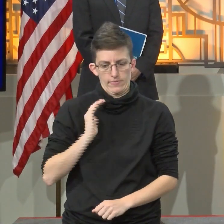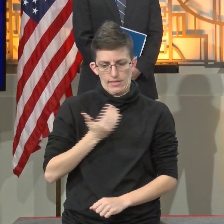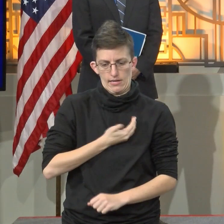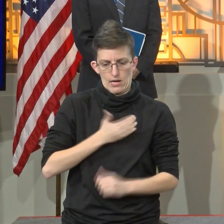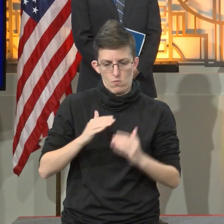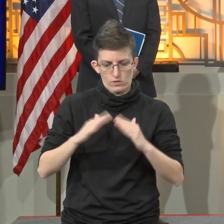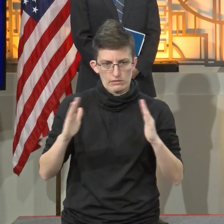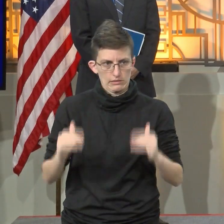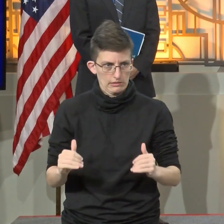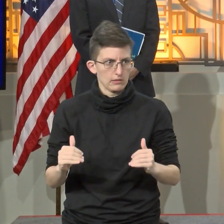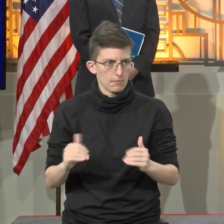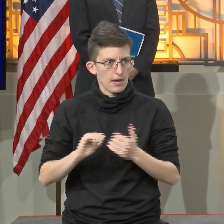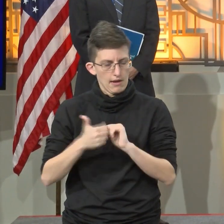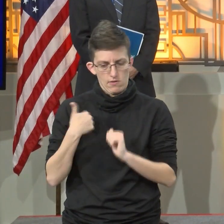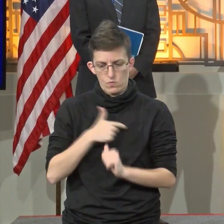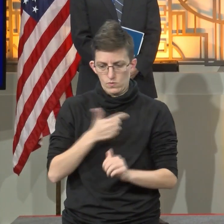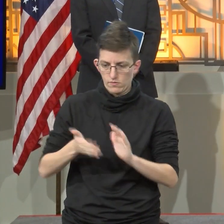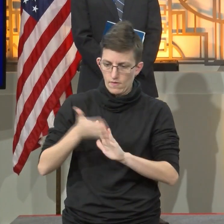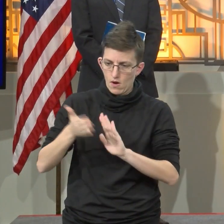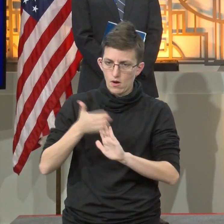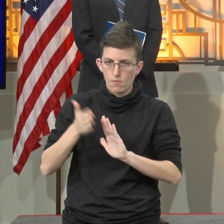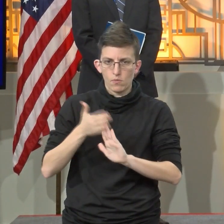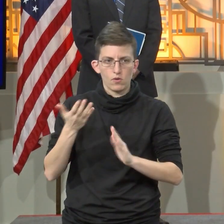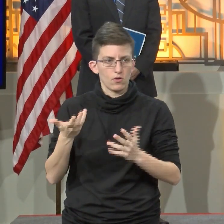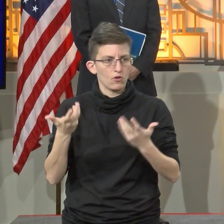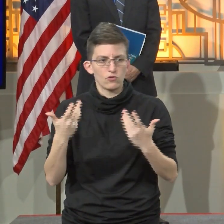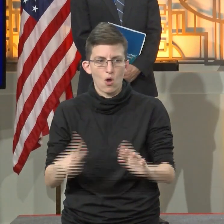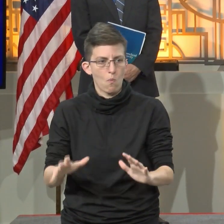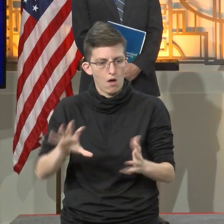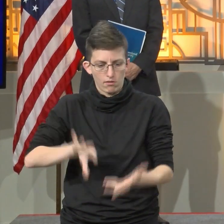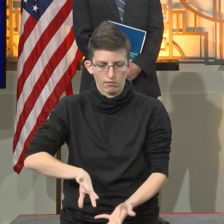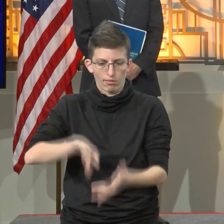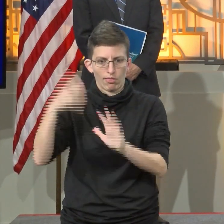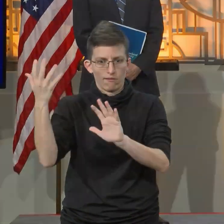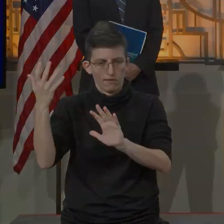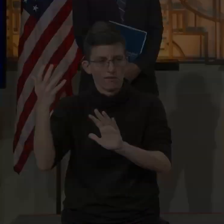the way we operate, but not do anything that would take away from his memory.